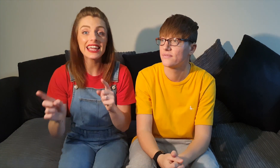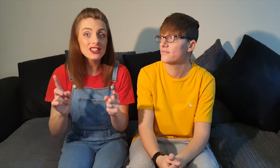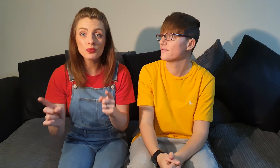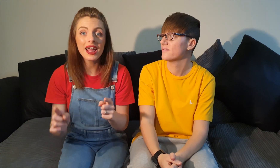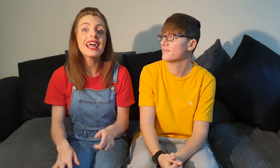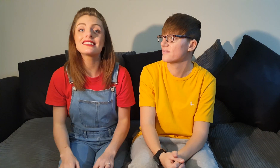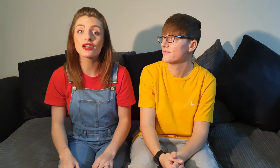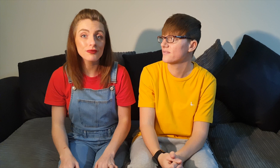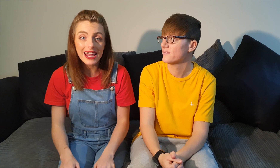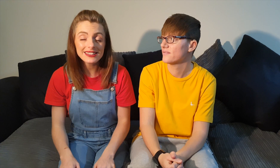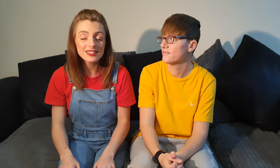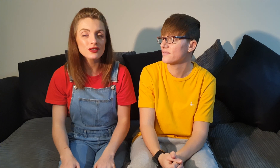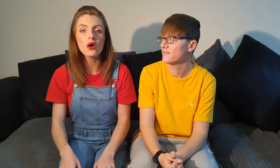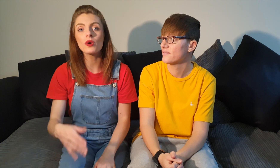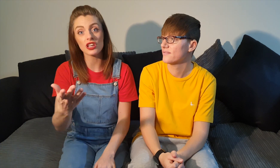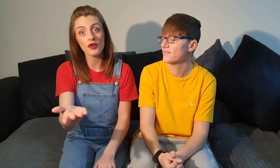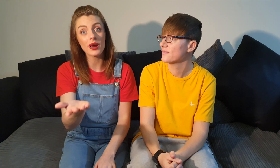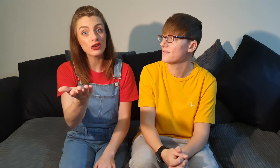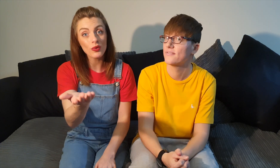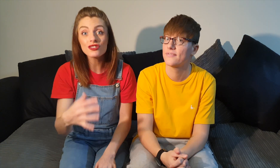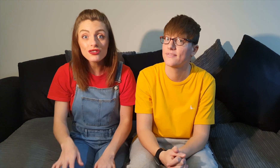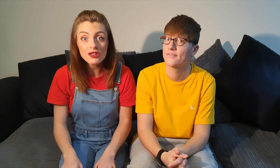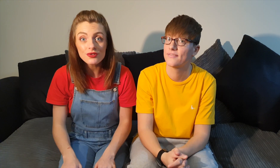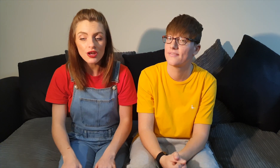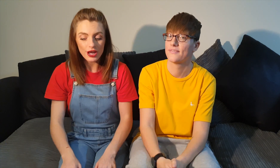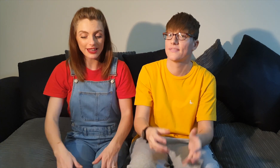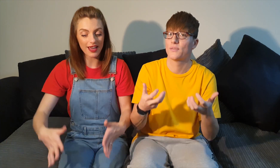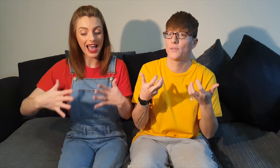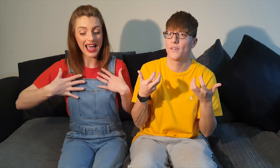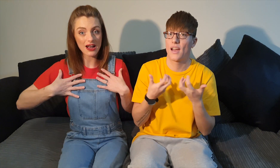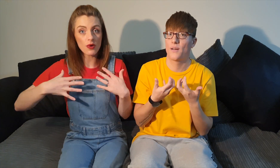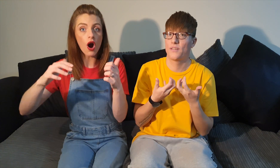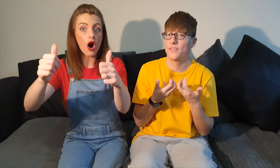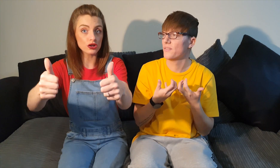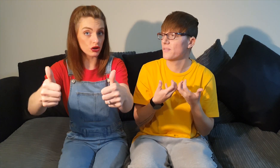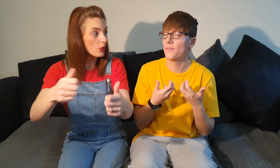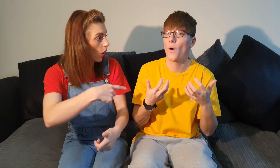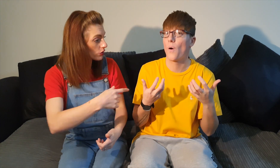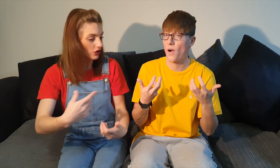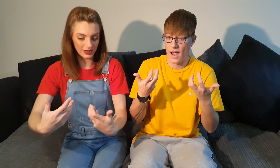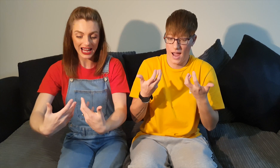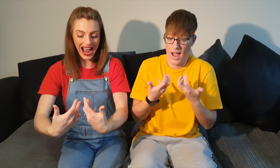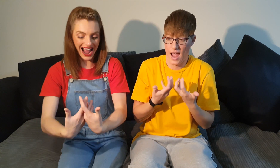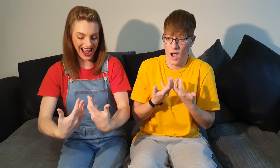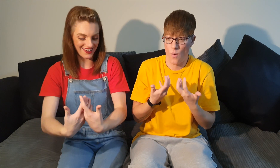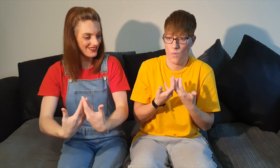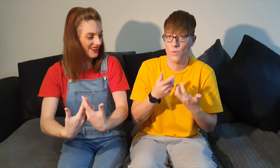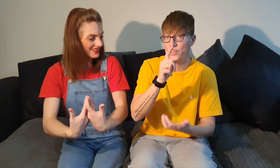Each way is correct, so whichever way you want to choose. Either how are you, or sorry, how, very